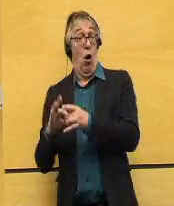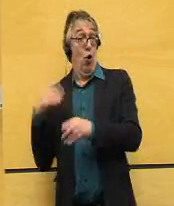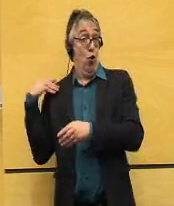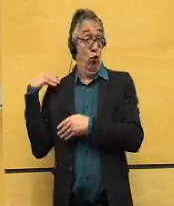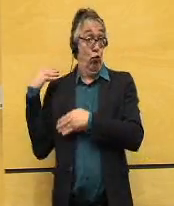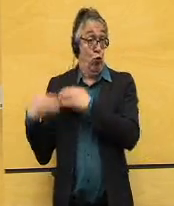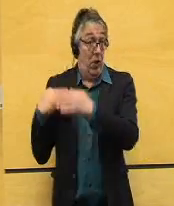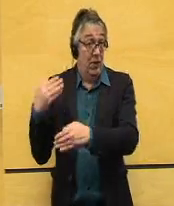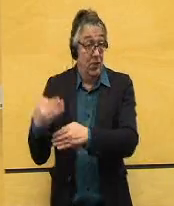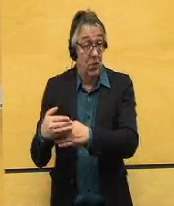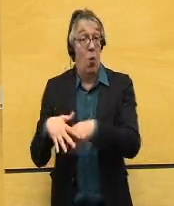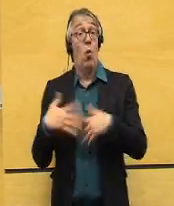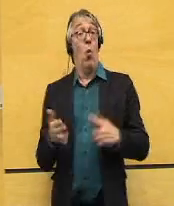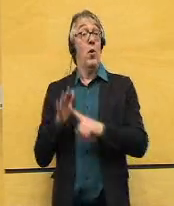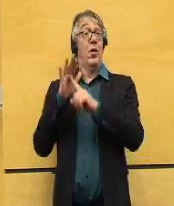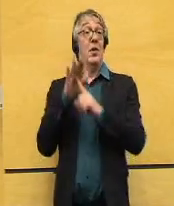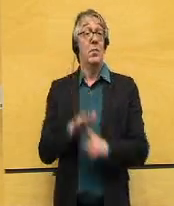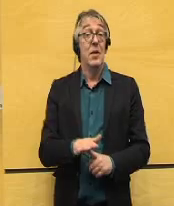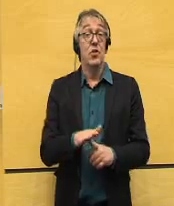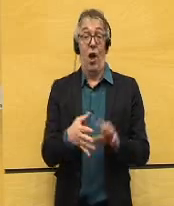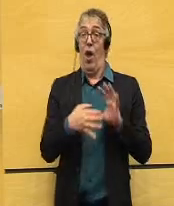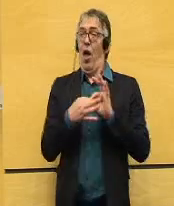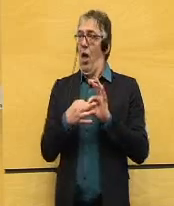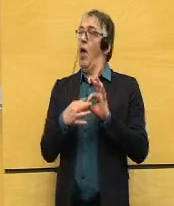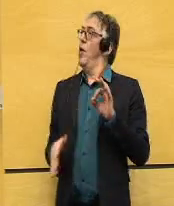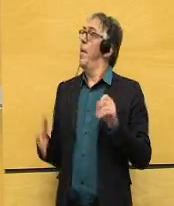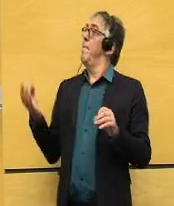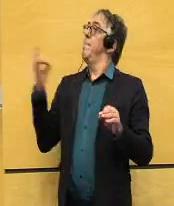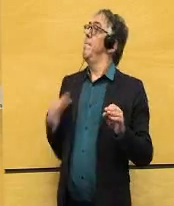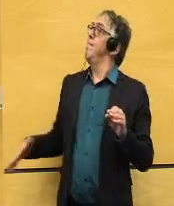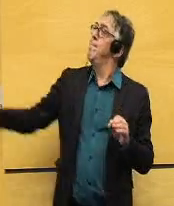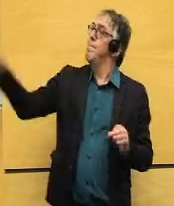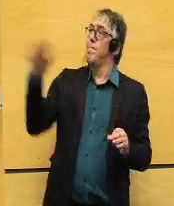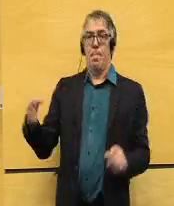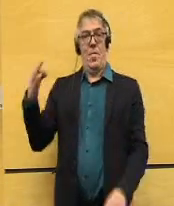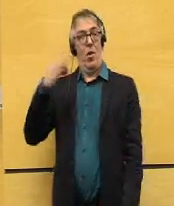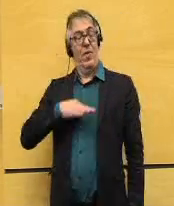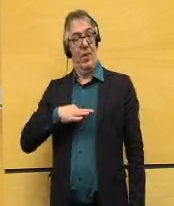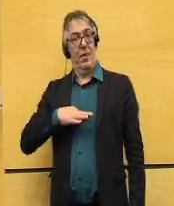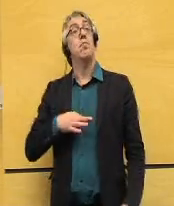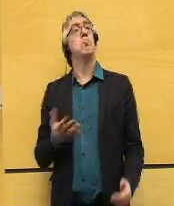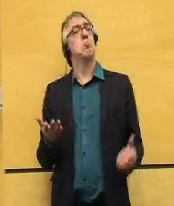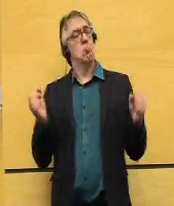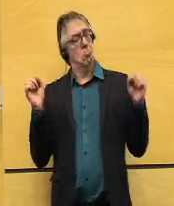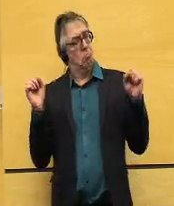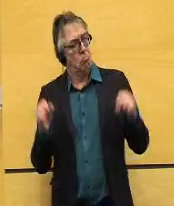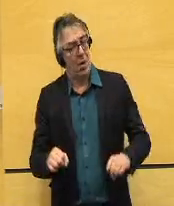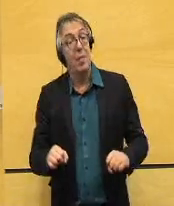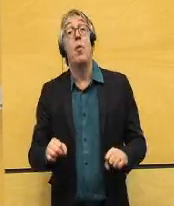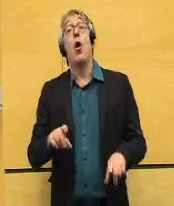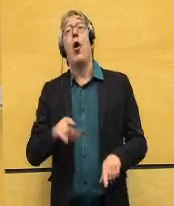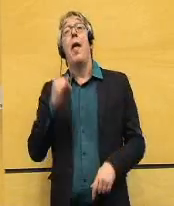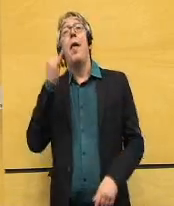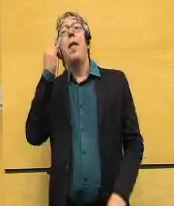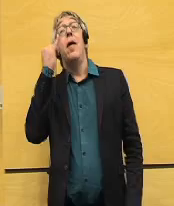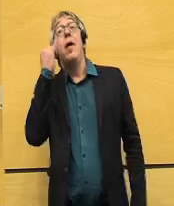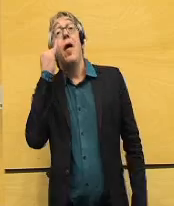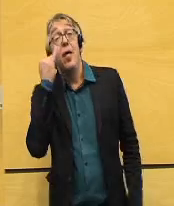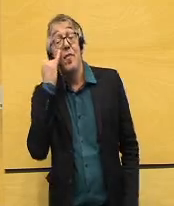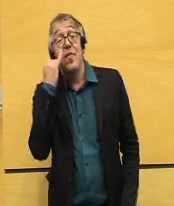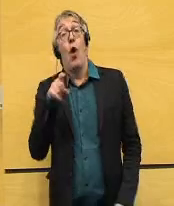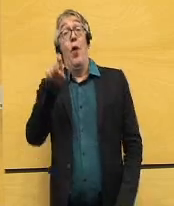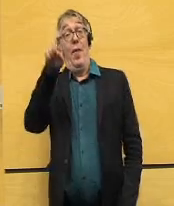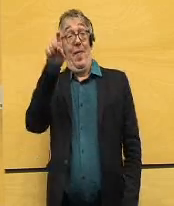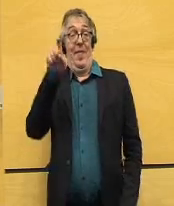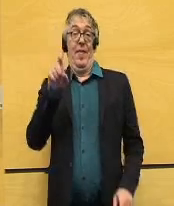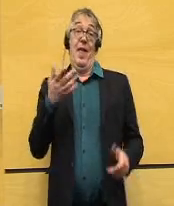public interests can be undertaken or performed, but only when deemed necessary and on a